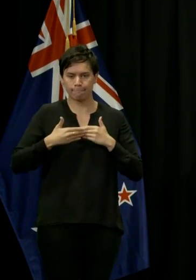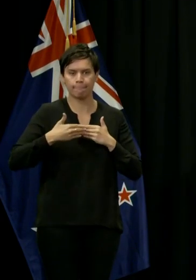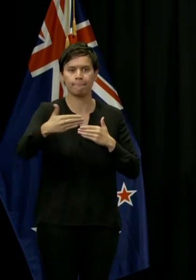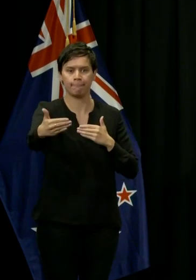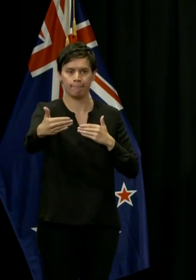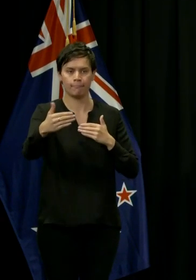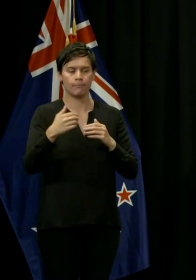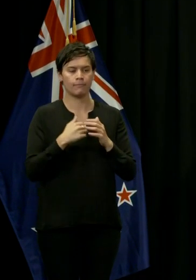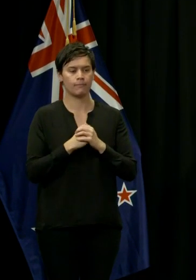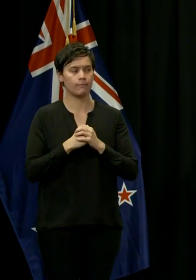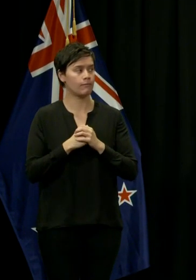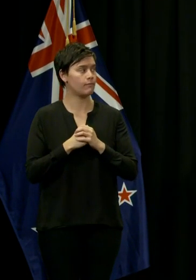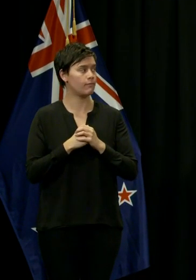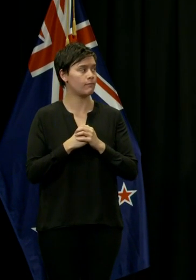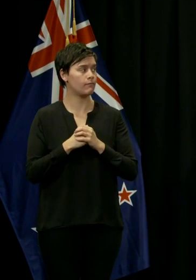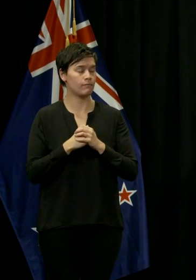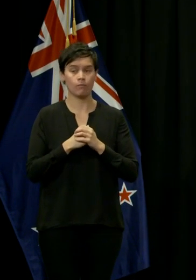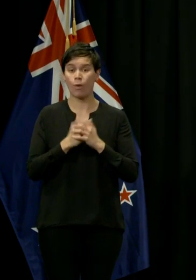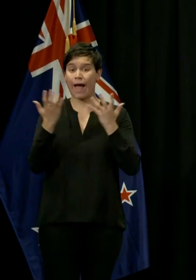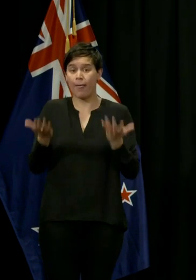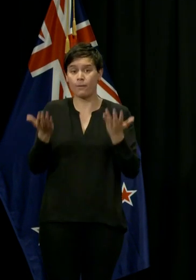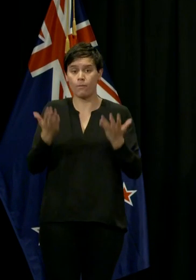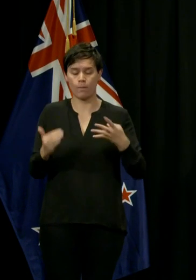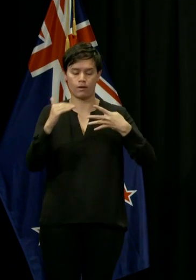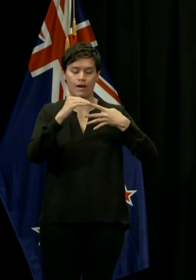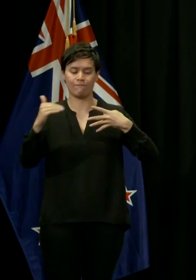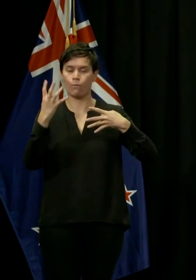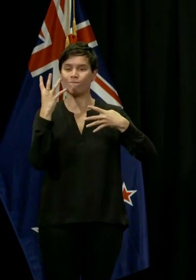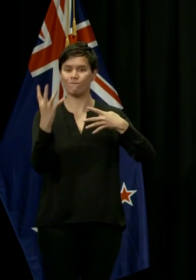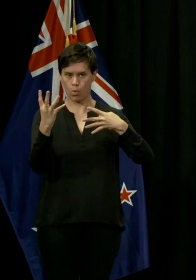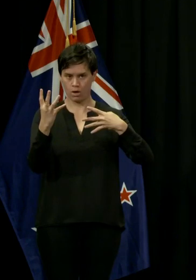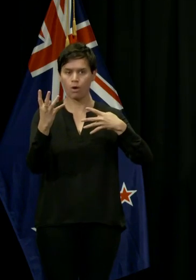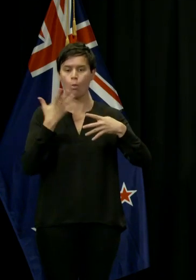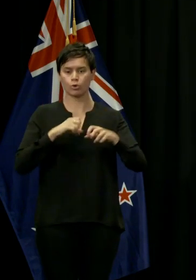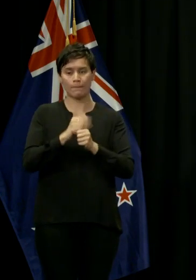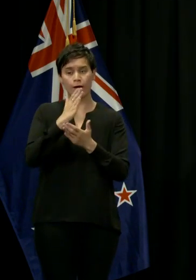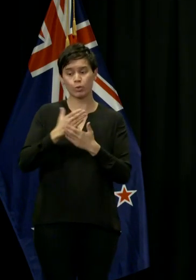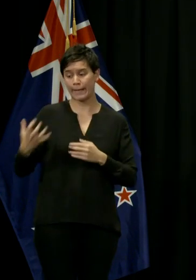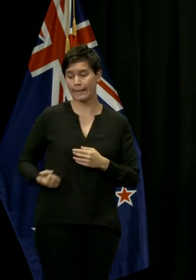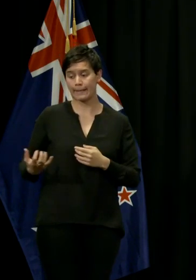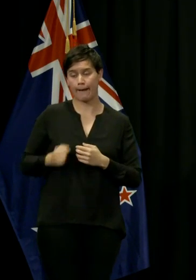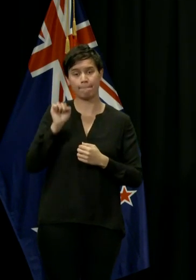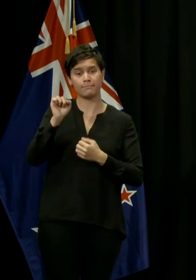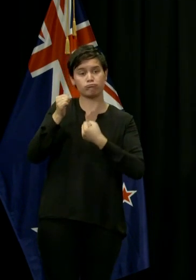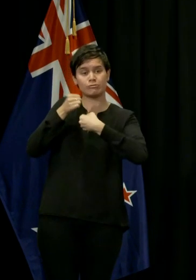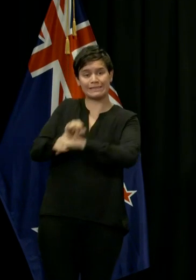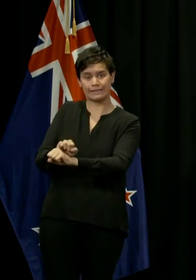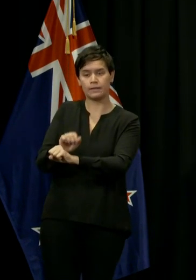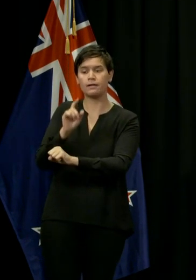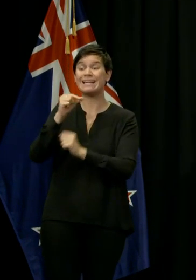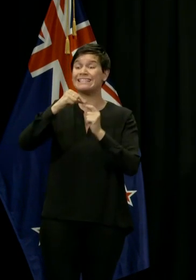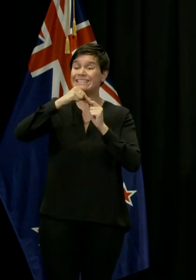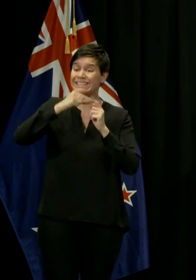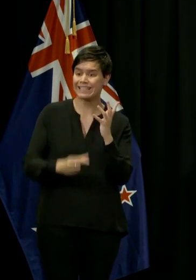of New Zealanders while we're in alert level 4. That work is urgently underway now, and I'll come back and talk about that within the next couple of